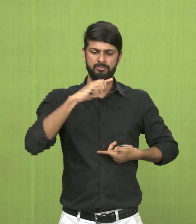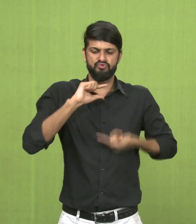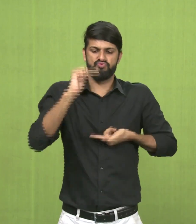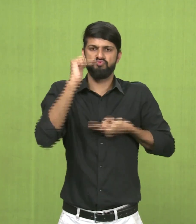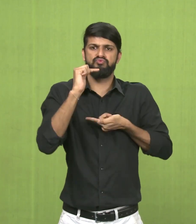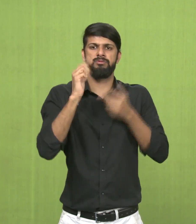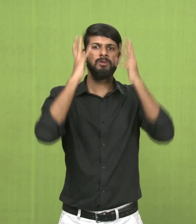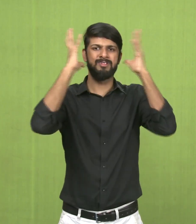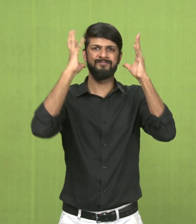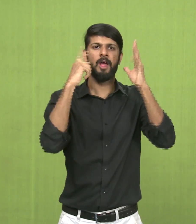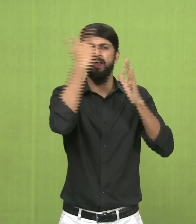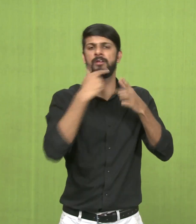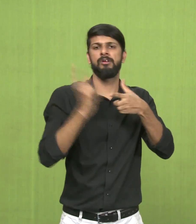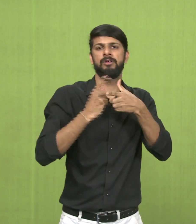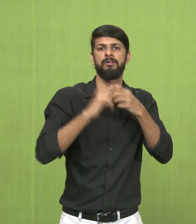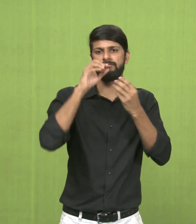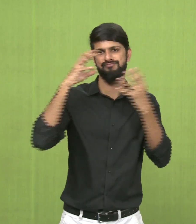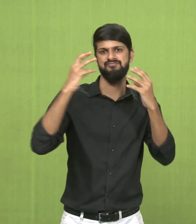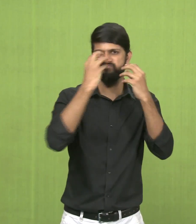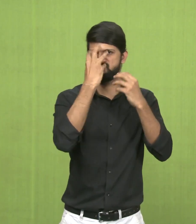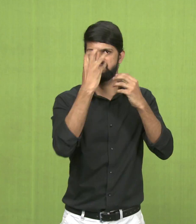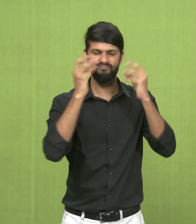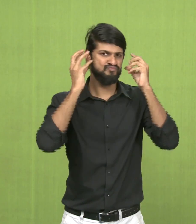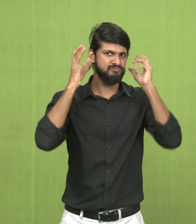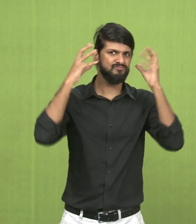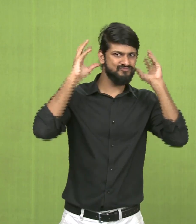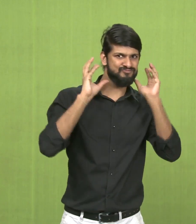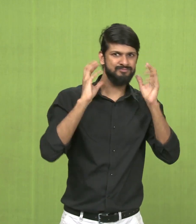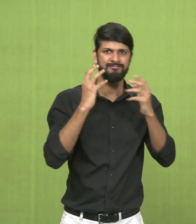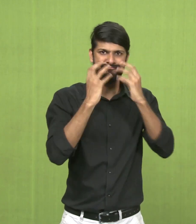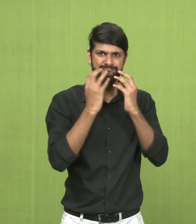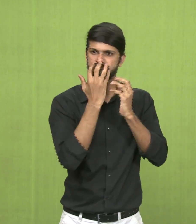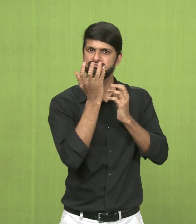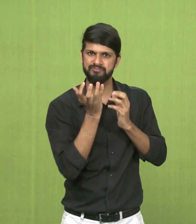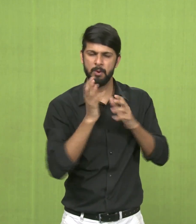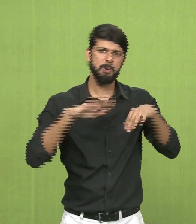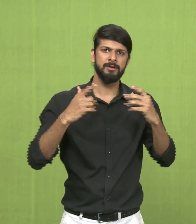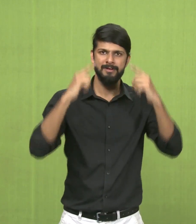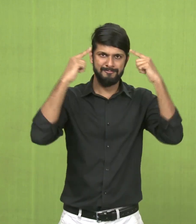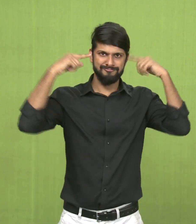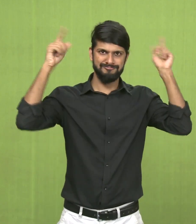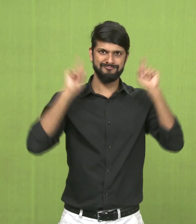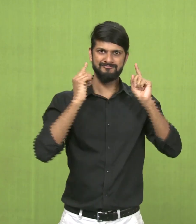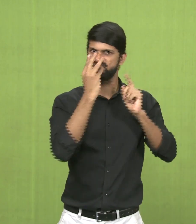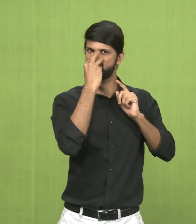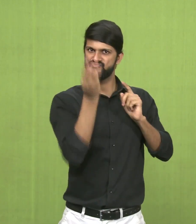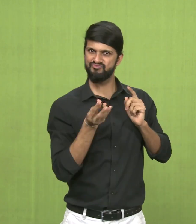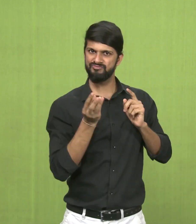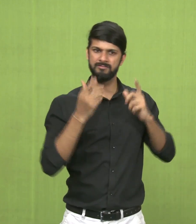Caricatures would be cartoonish, where for example, the face is bigger, the nose, the ears, the mouth, maybe the lips are